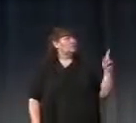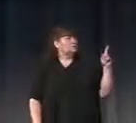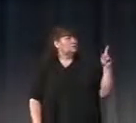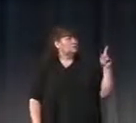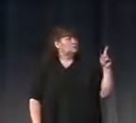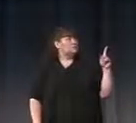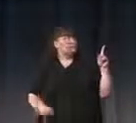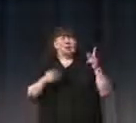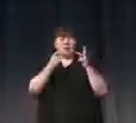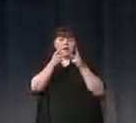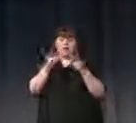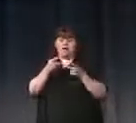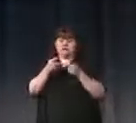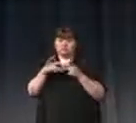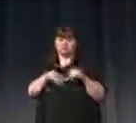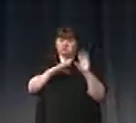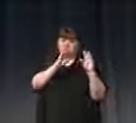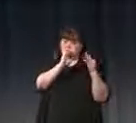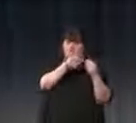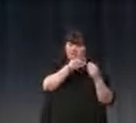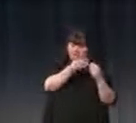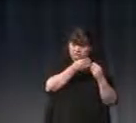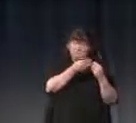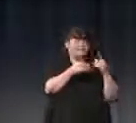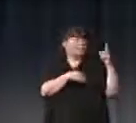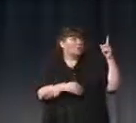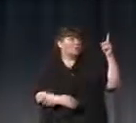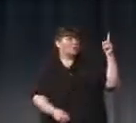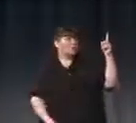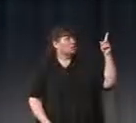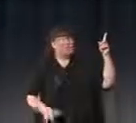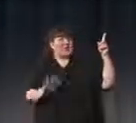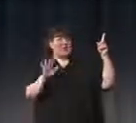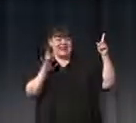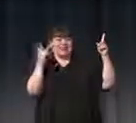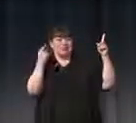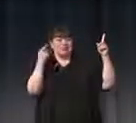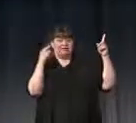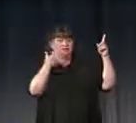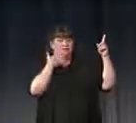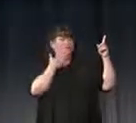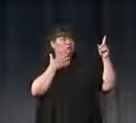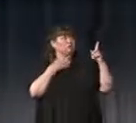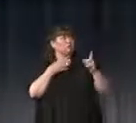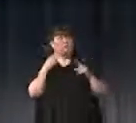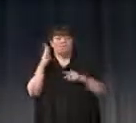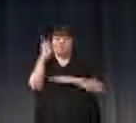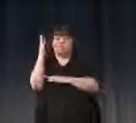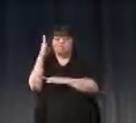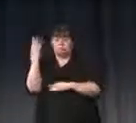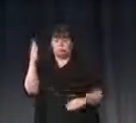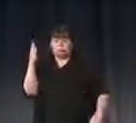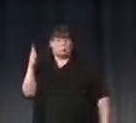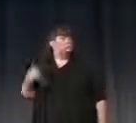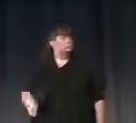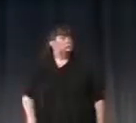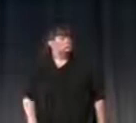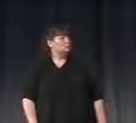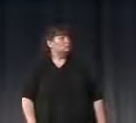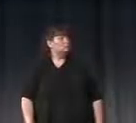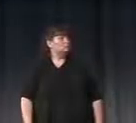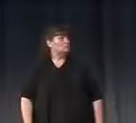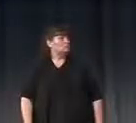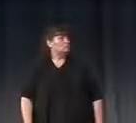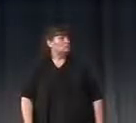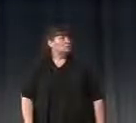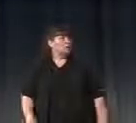different locations, an office, which is this one here shown in this light color, and a forest, which is shown in the blue. And the important point to take